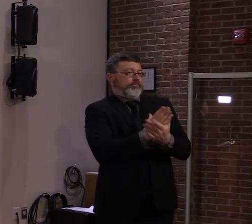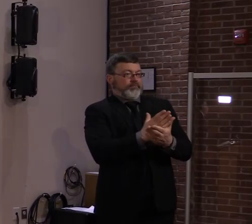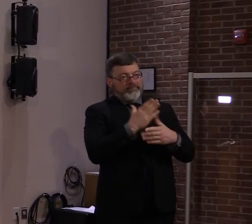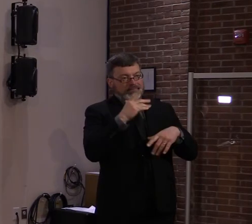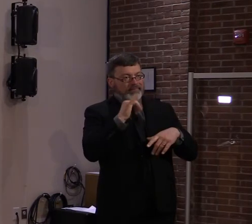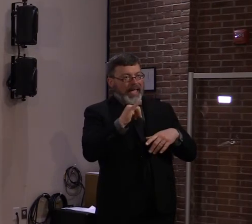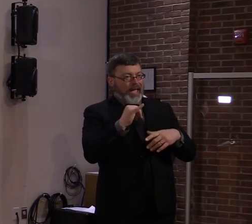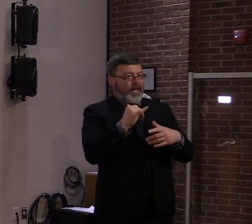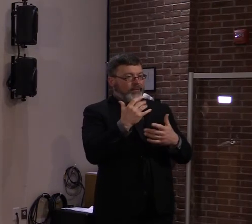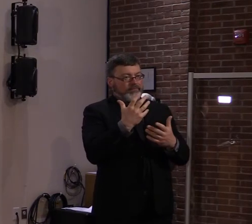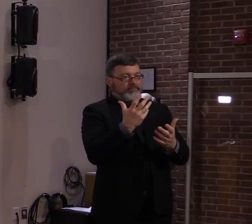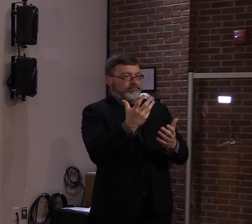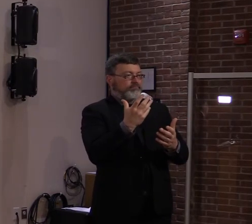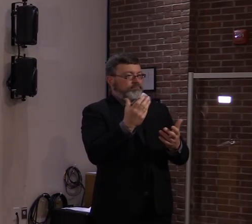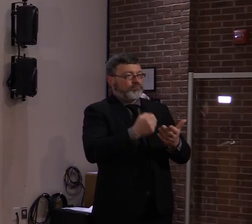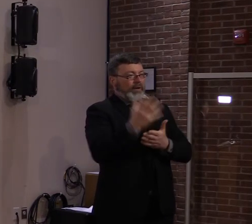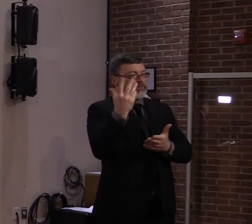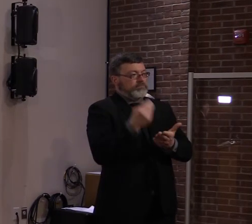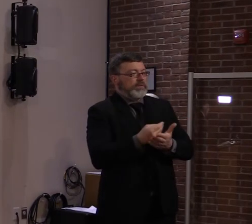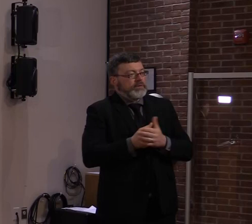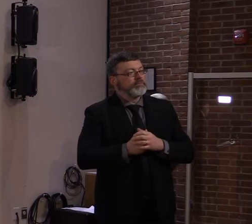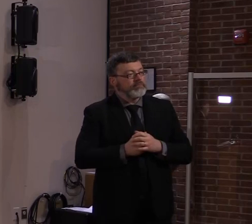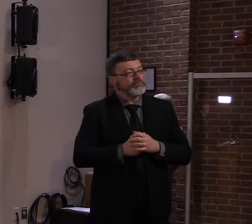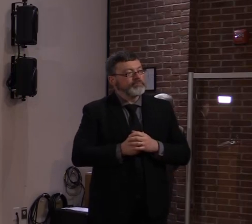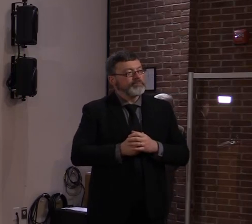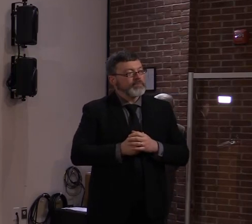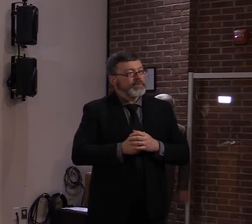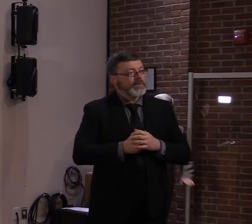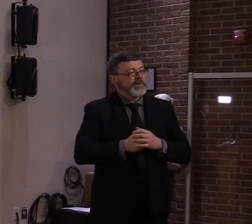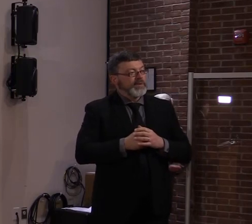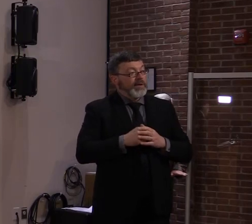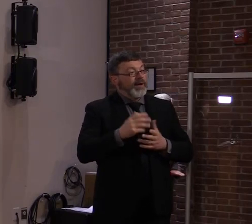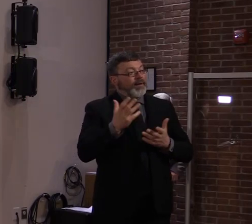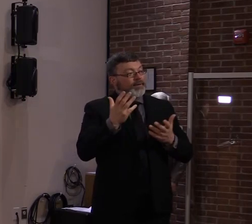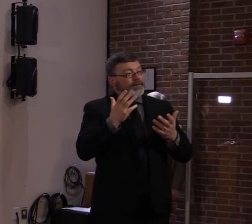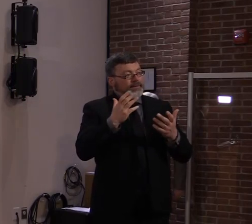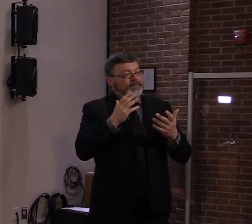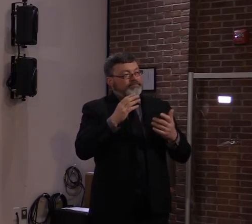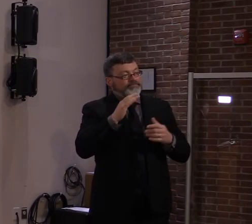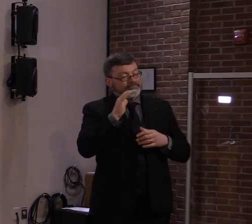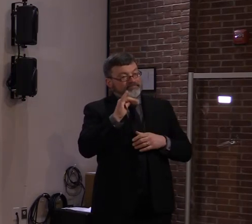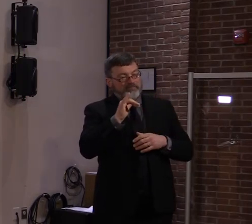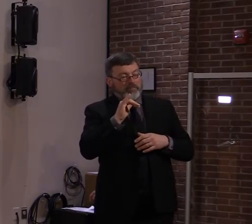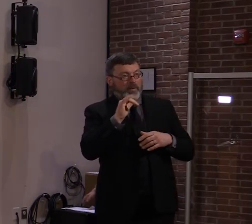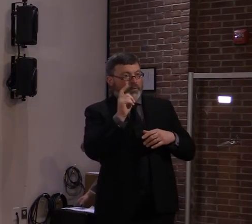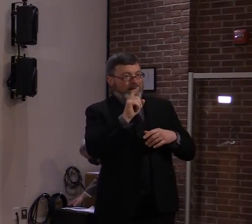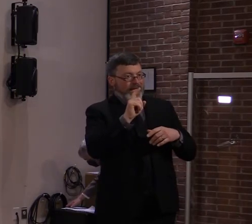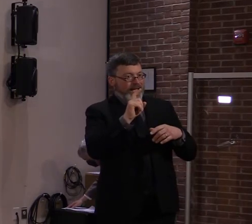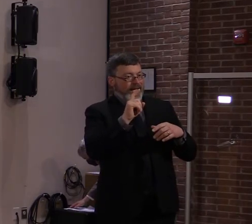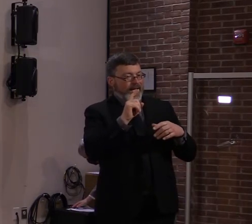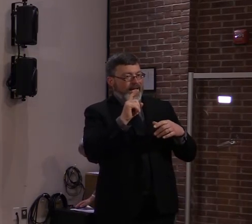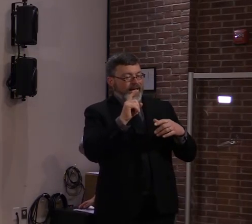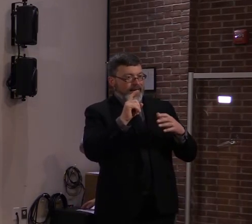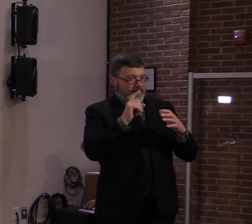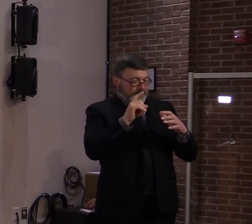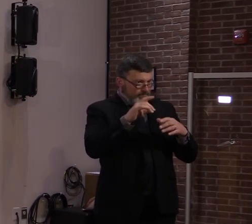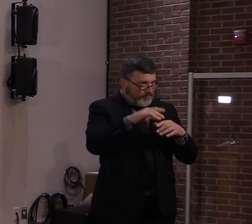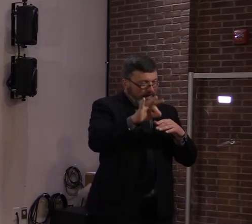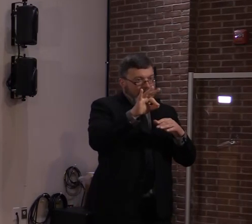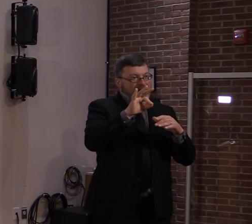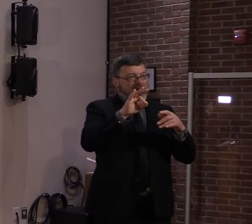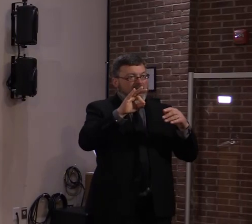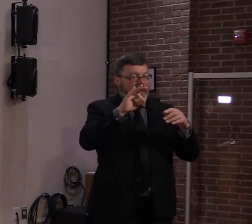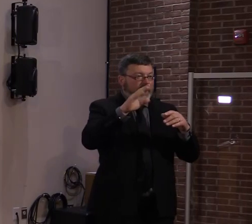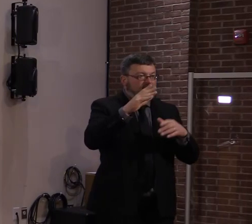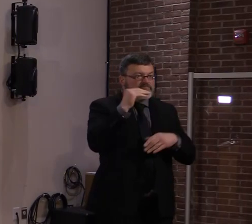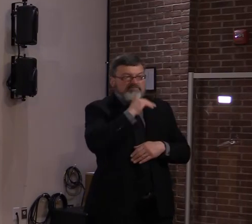harder for us to identify those that are fraud. But when individuals do file a fraud report, we do put a